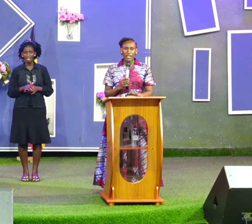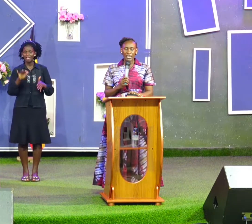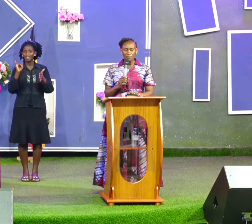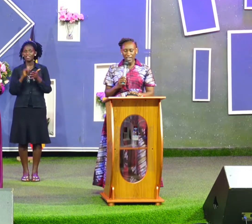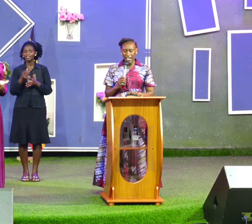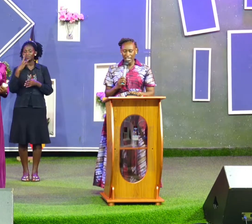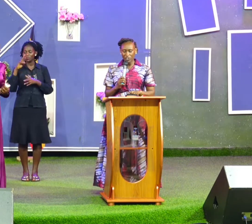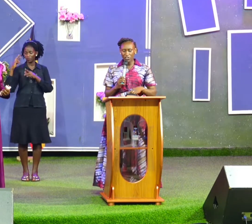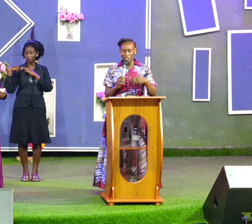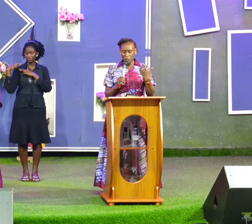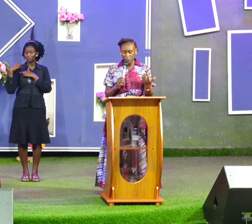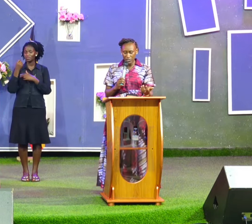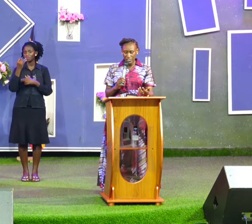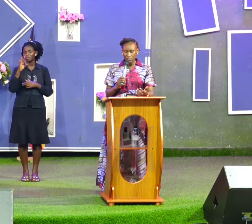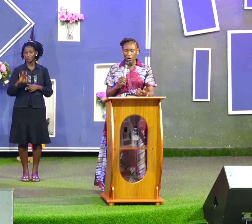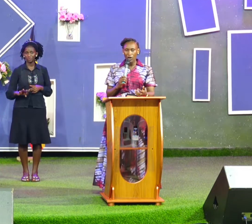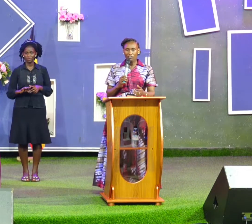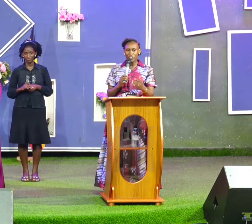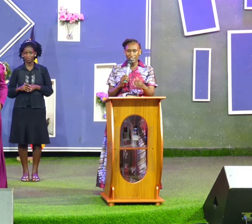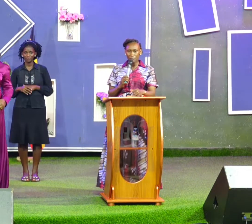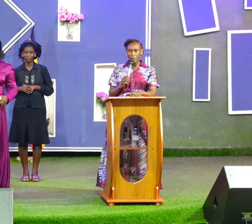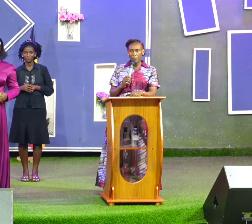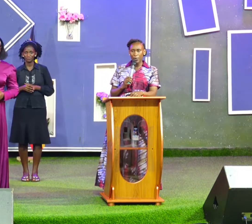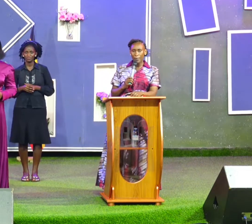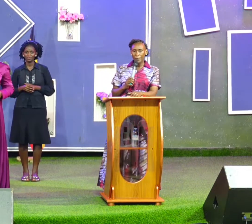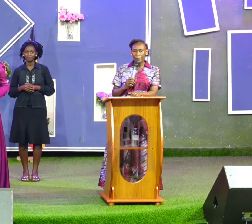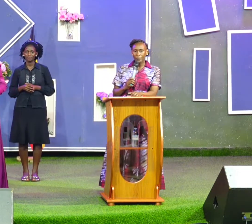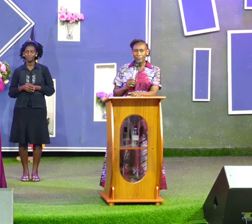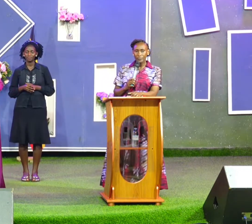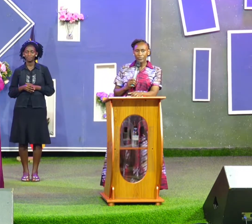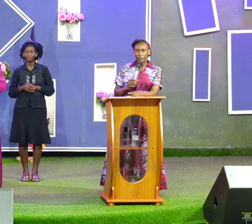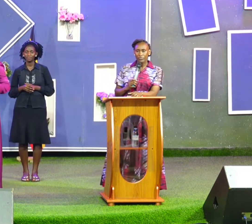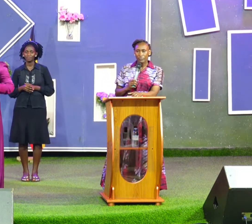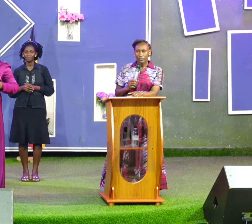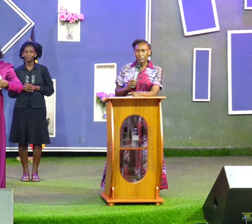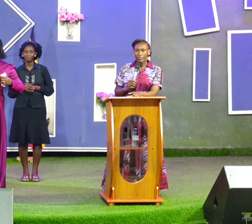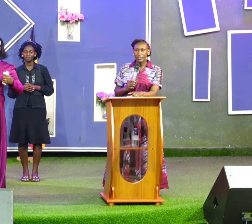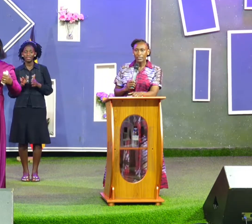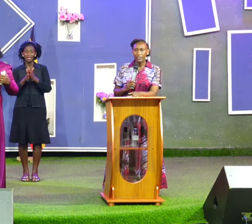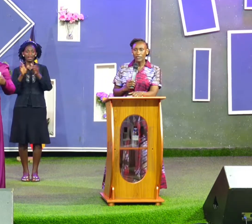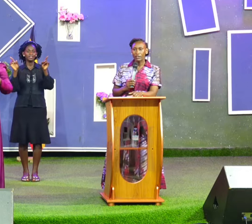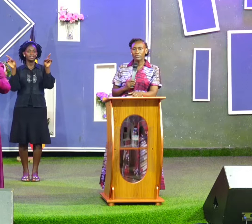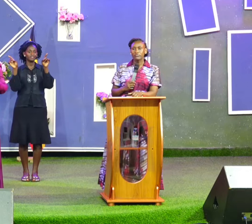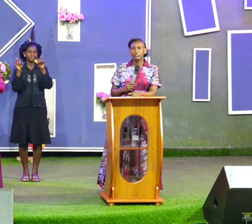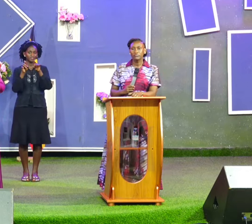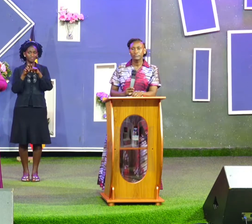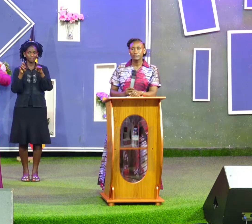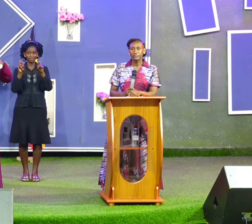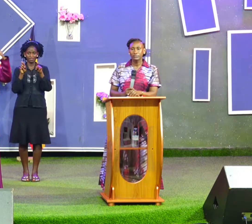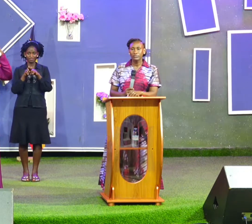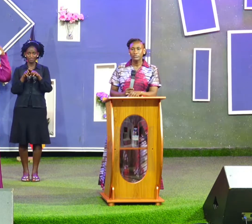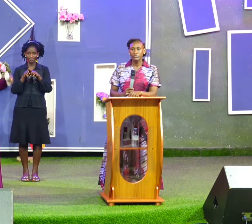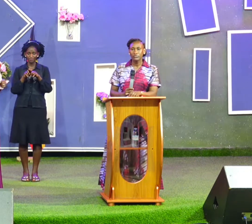Bovunaanyizibwako. Implying you're responsible for some people. Eranga.